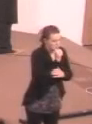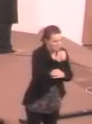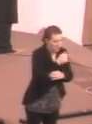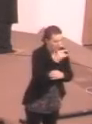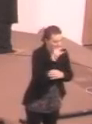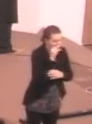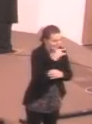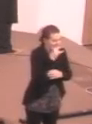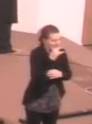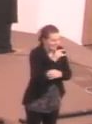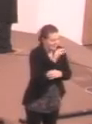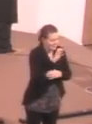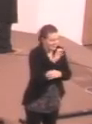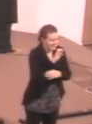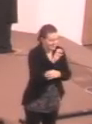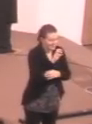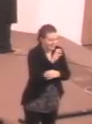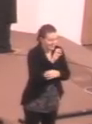the Kids Club